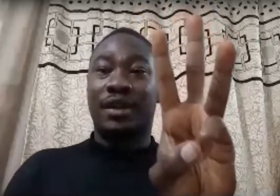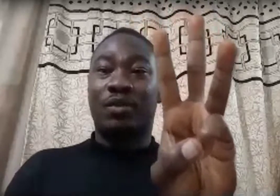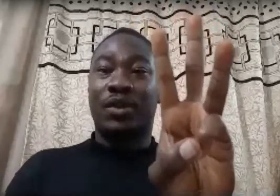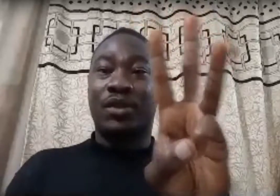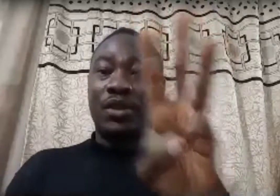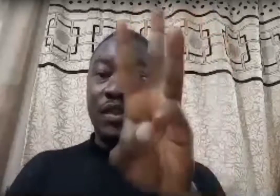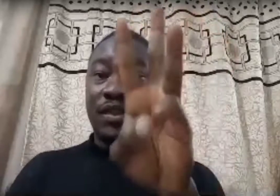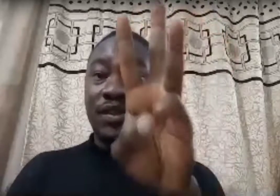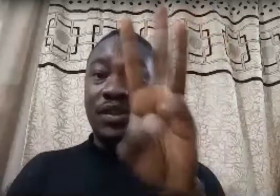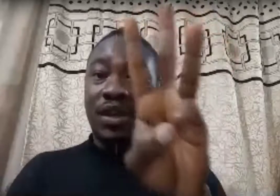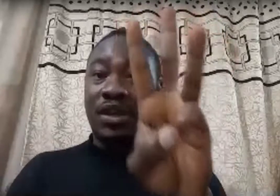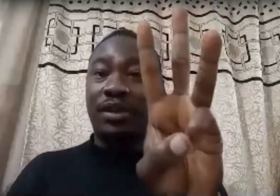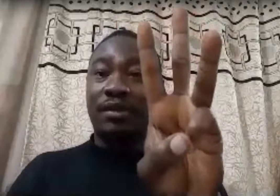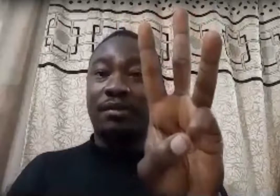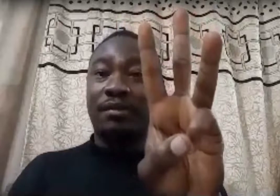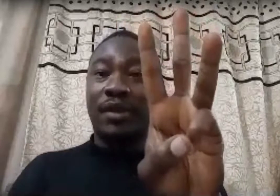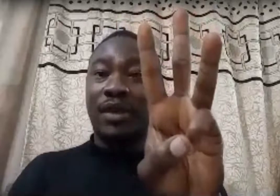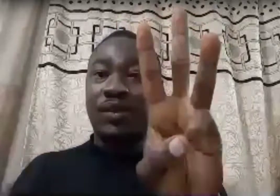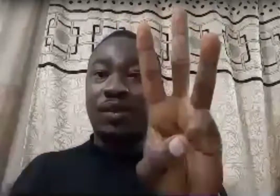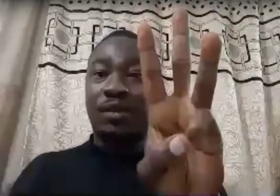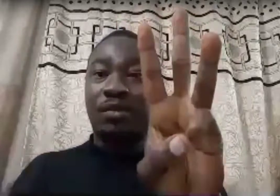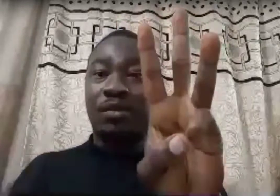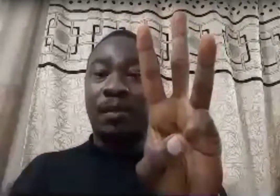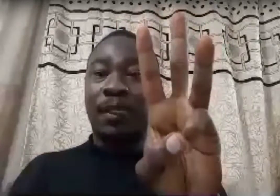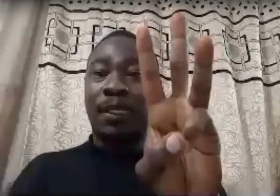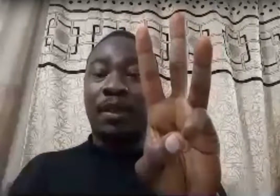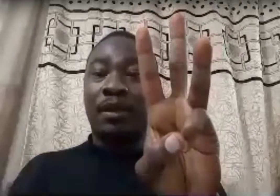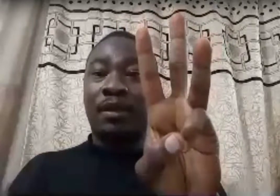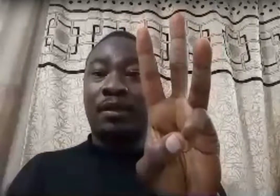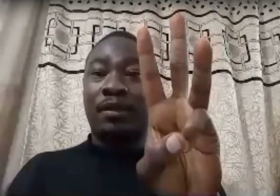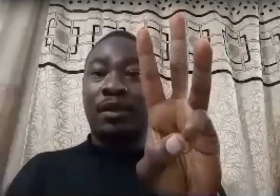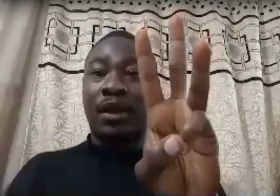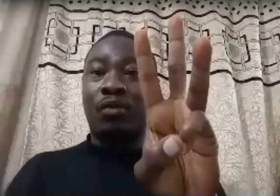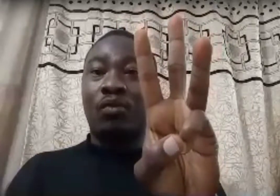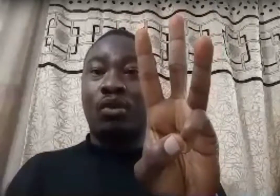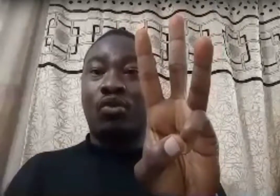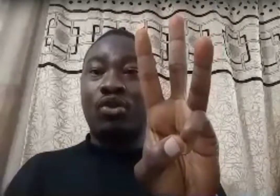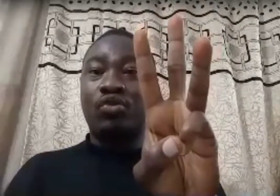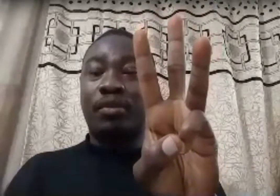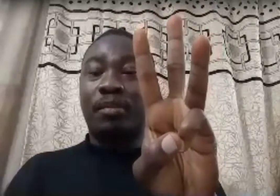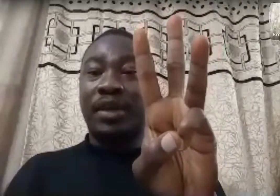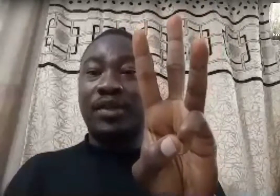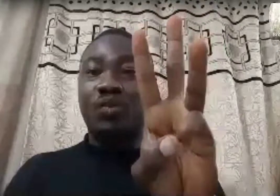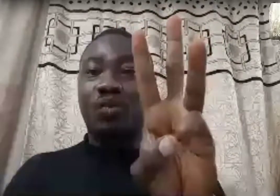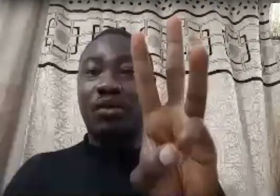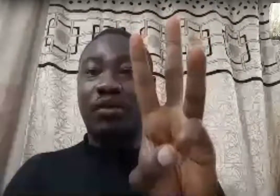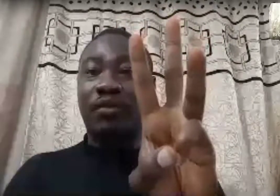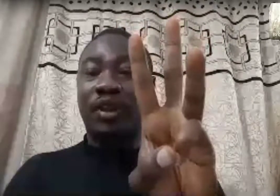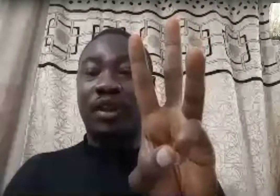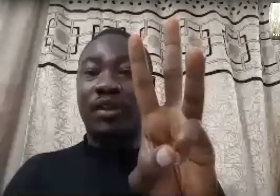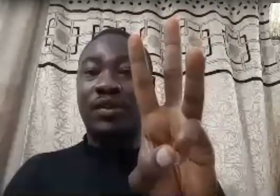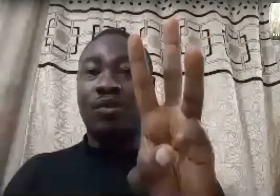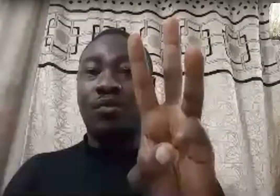taken already as W? Now we're going to replace one of the fingers with the index